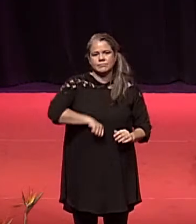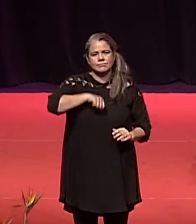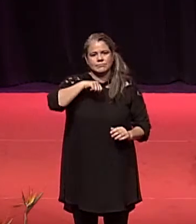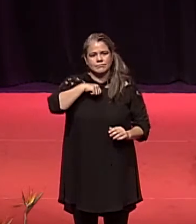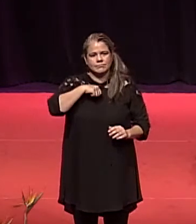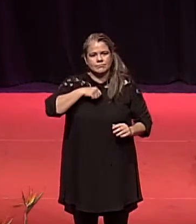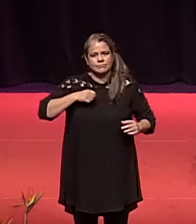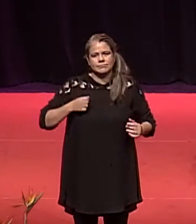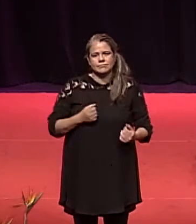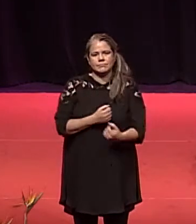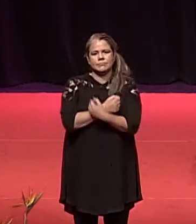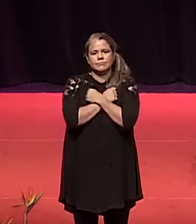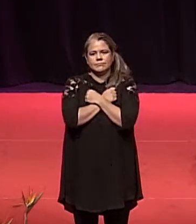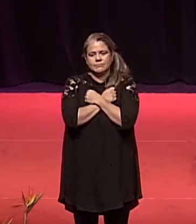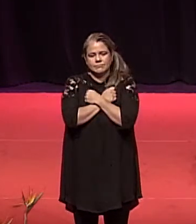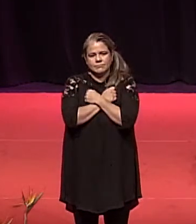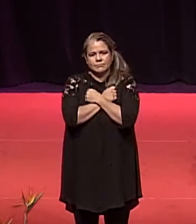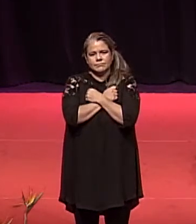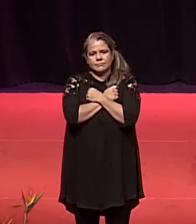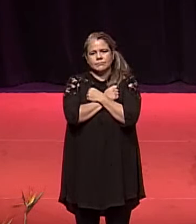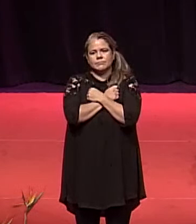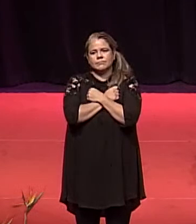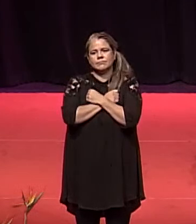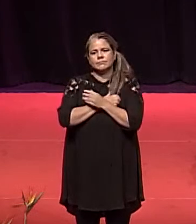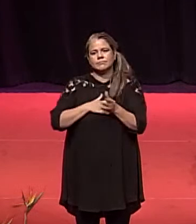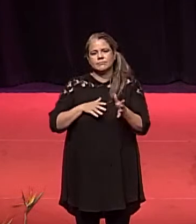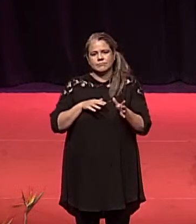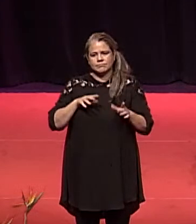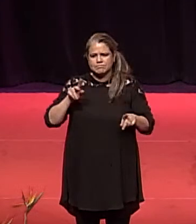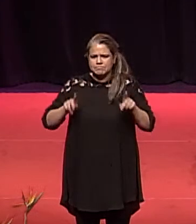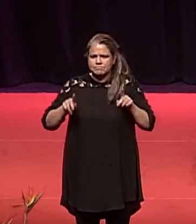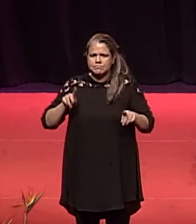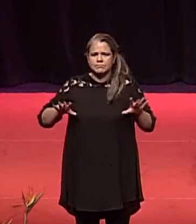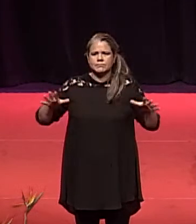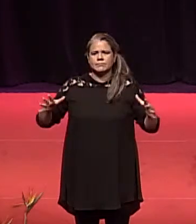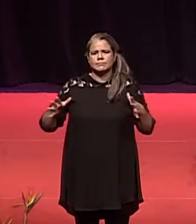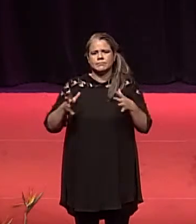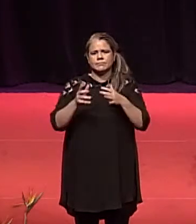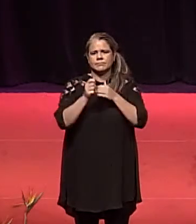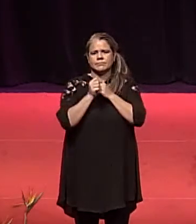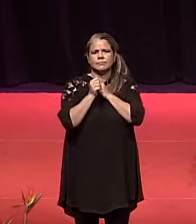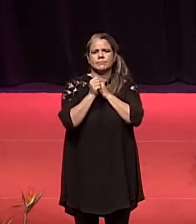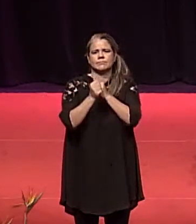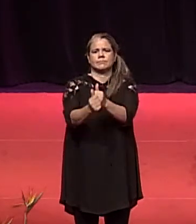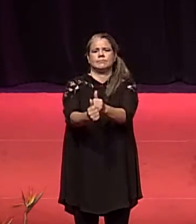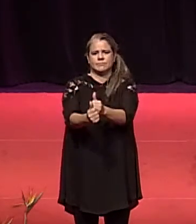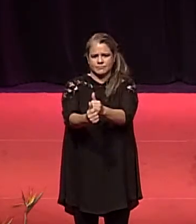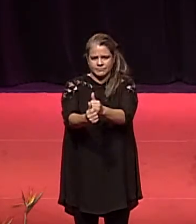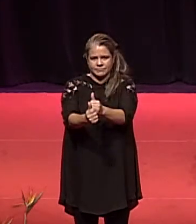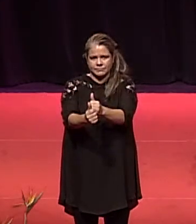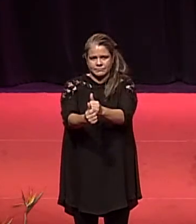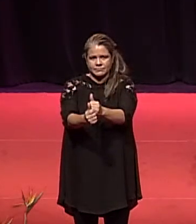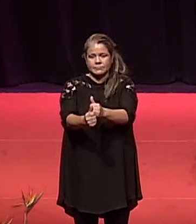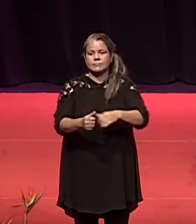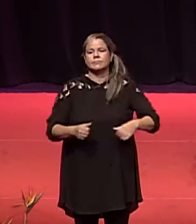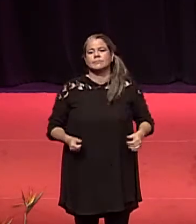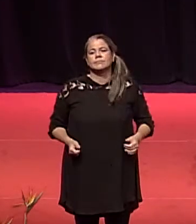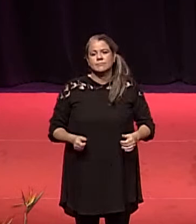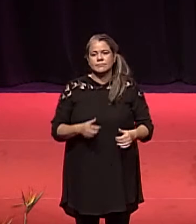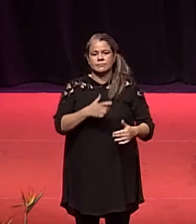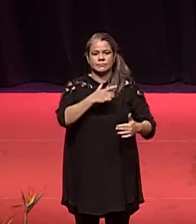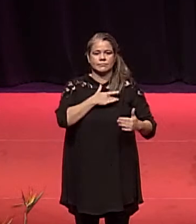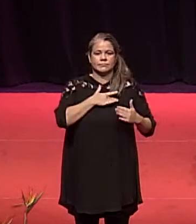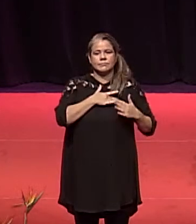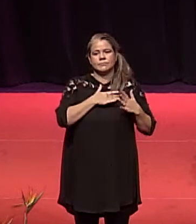true patriot love in all of us